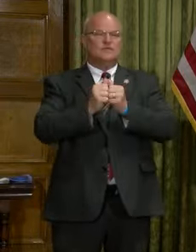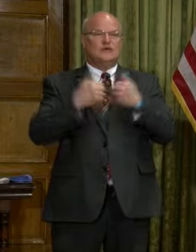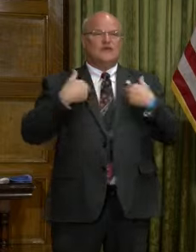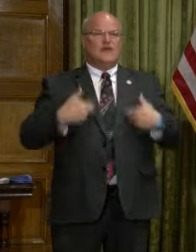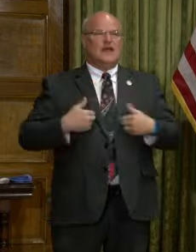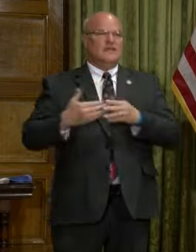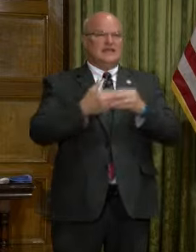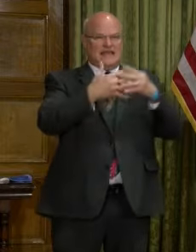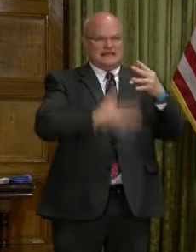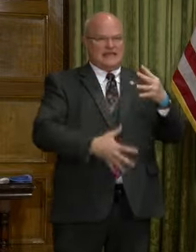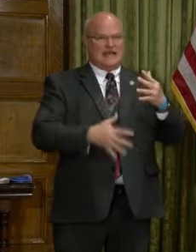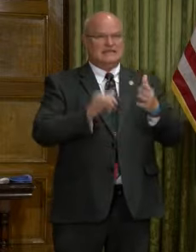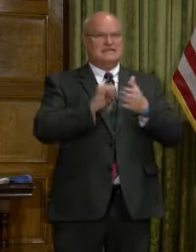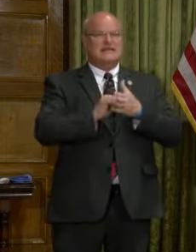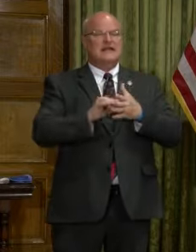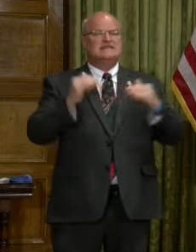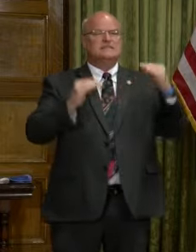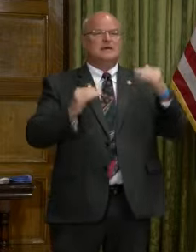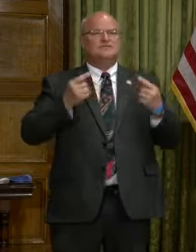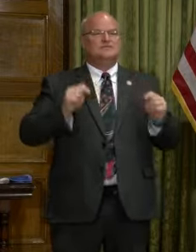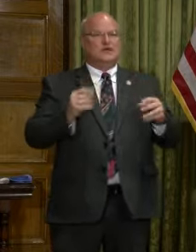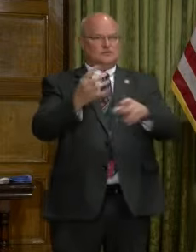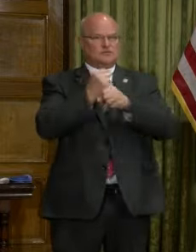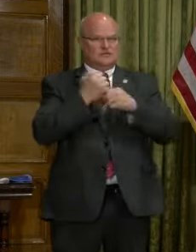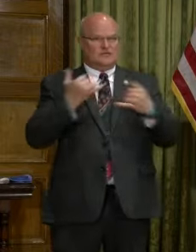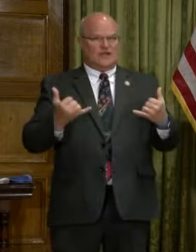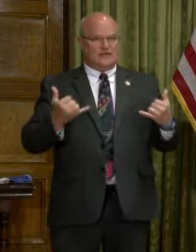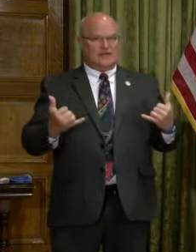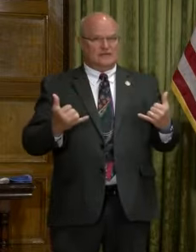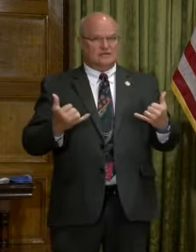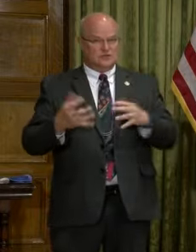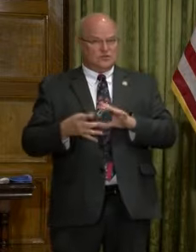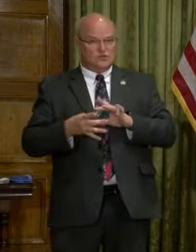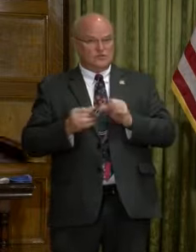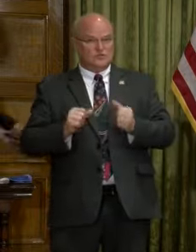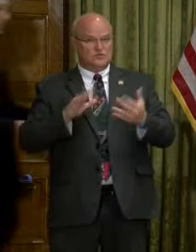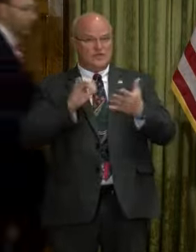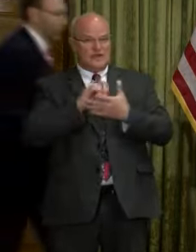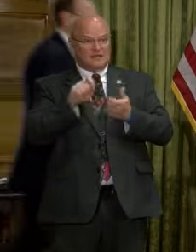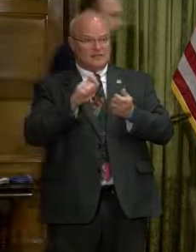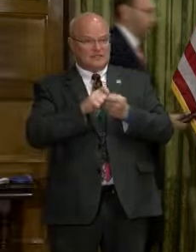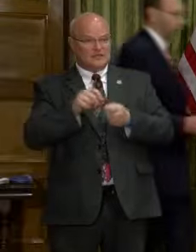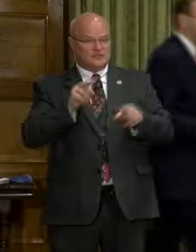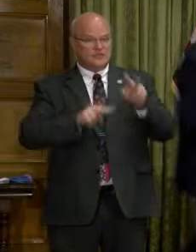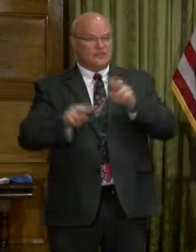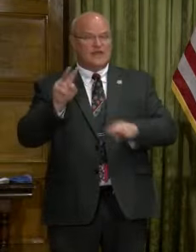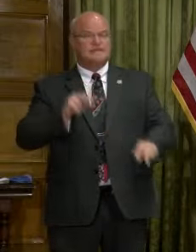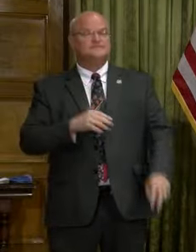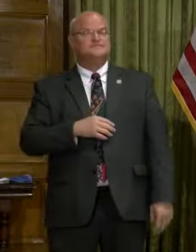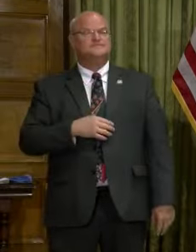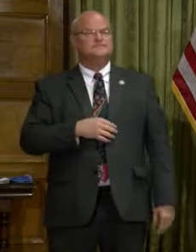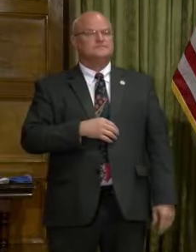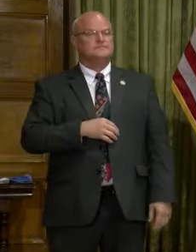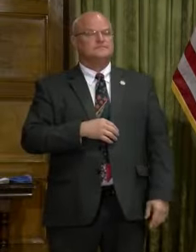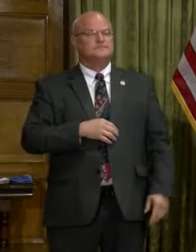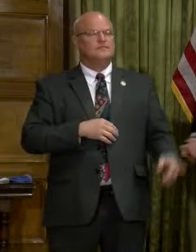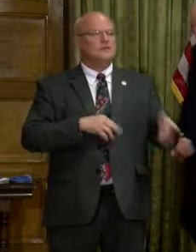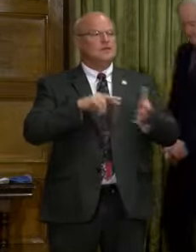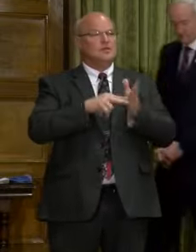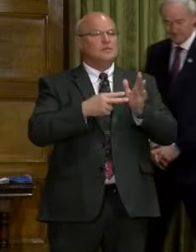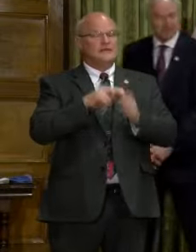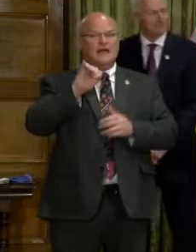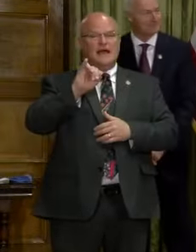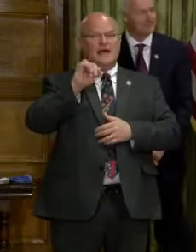health guidelines. That's the balance we're trying to achieve. Did you want to address that particular survey? Yes, you're talking about